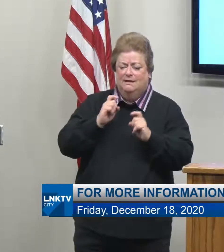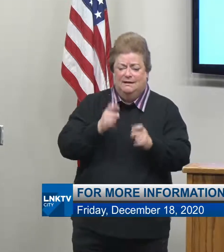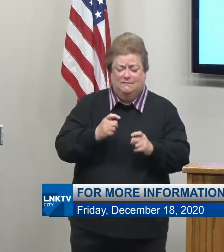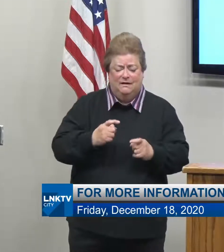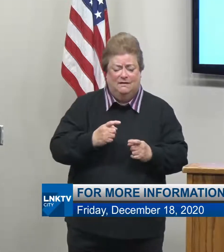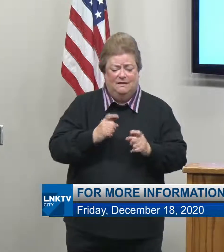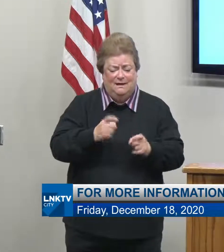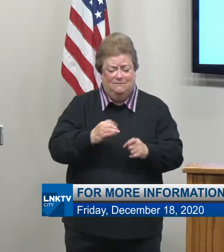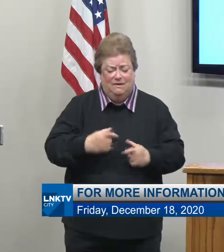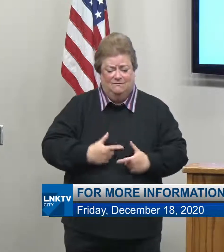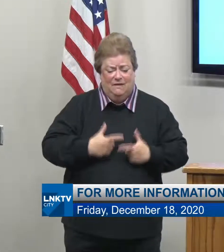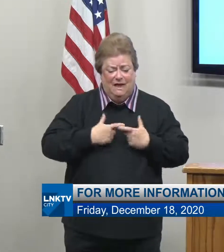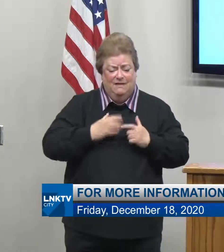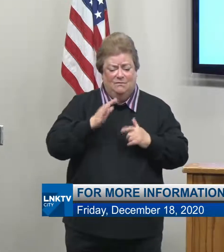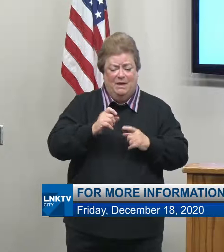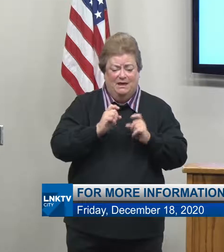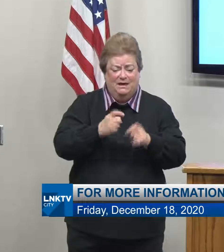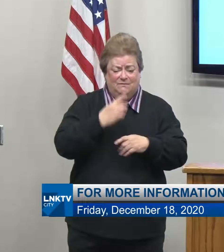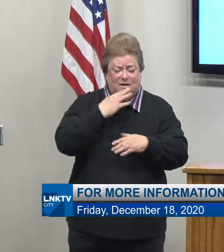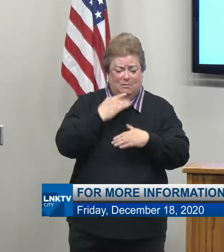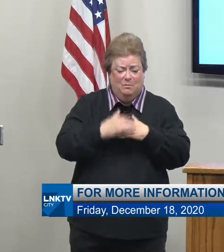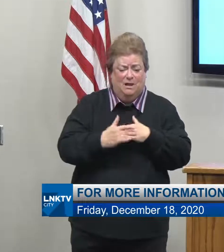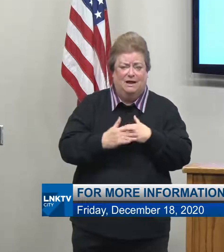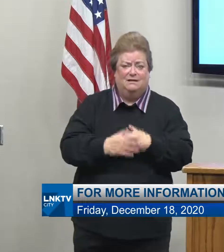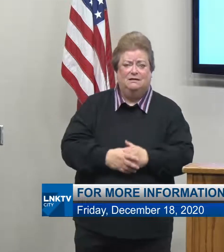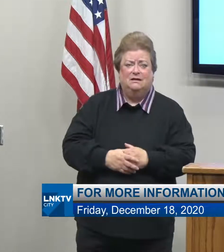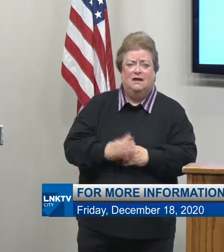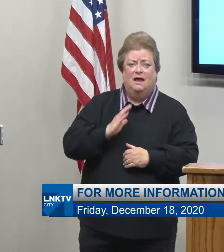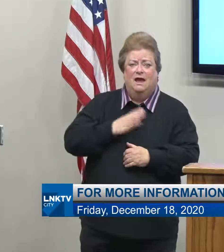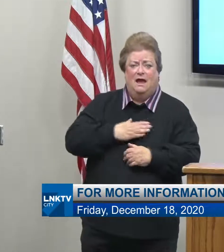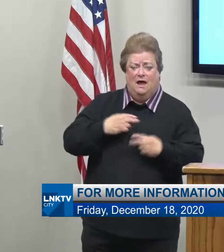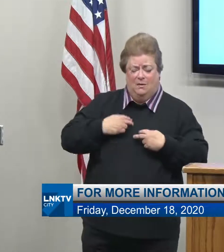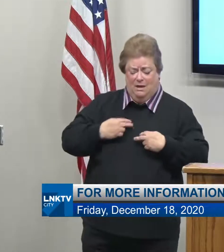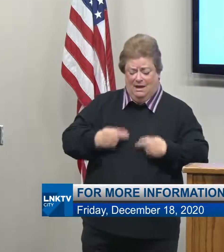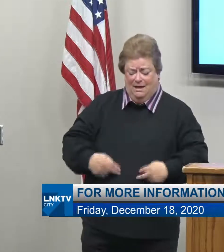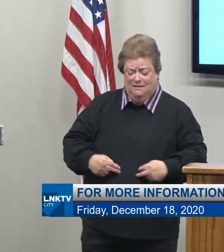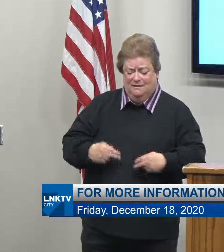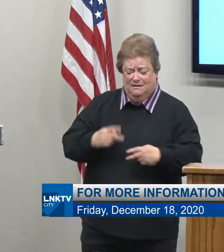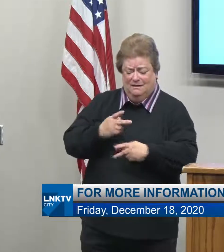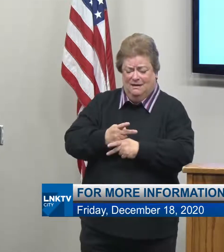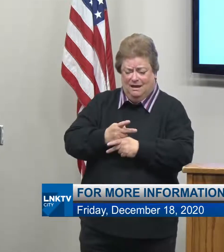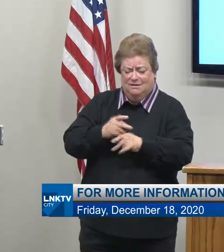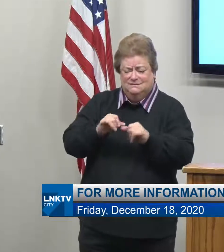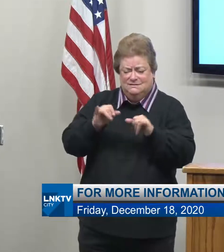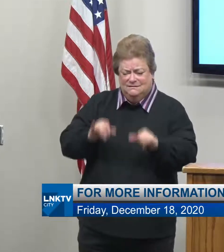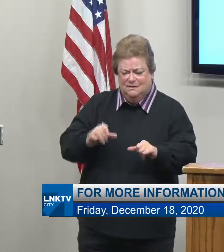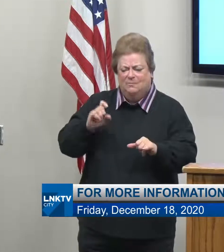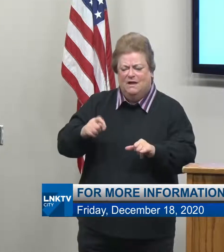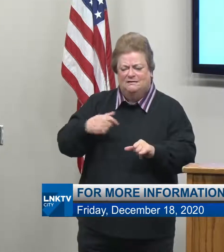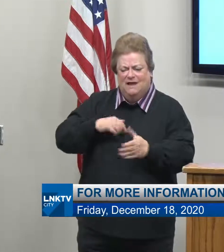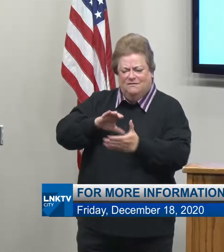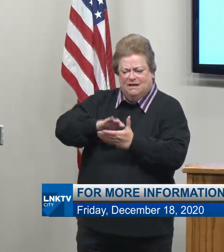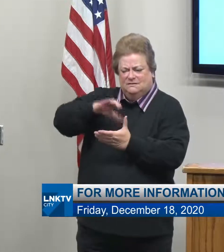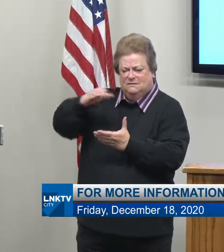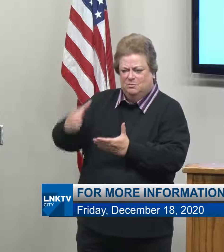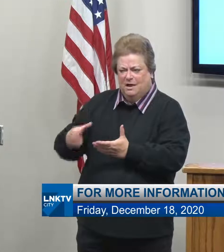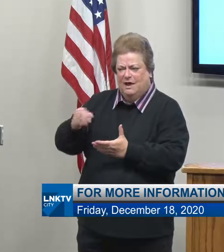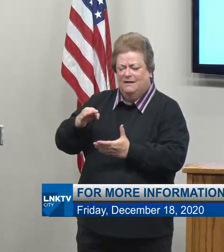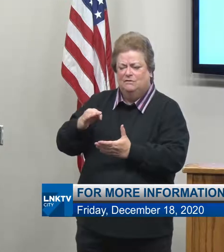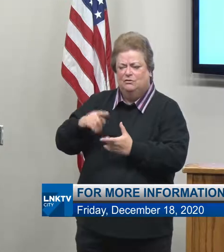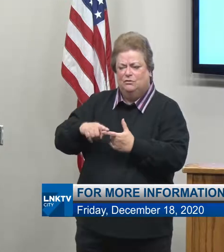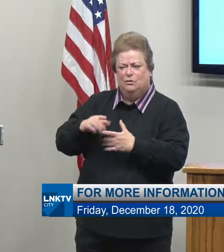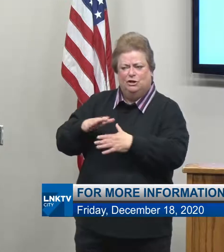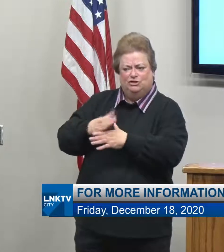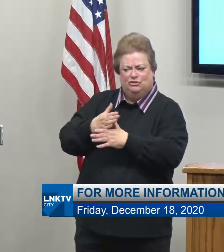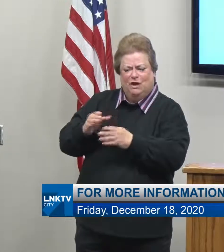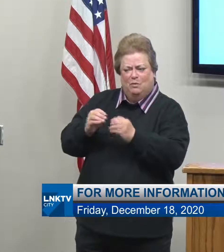by donating blood. Our local healthcare system relies on a healthy supply of blood to care for patients. And here today to share more about